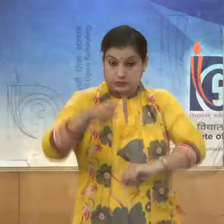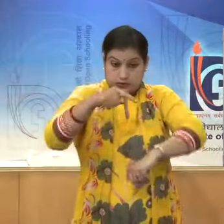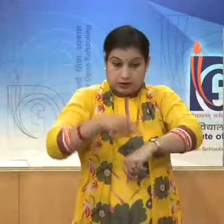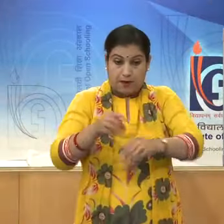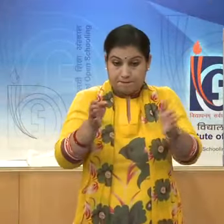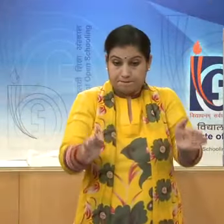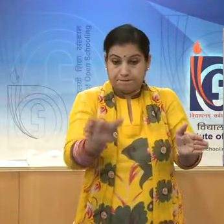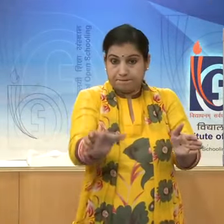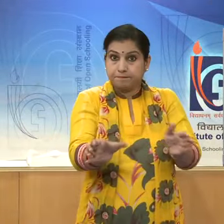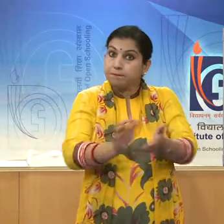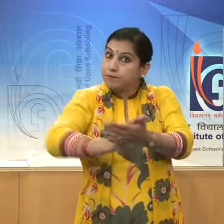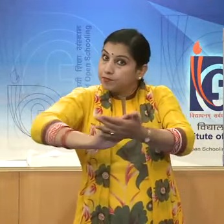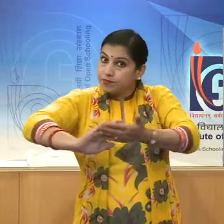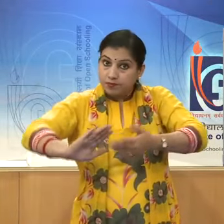After High Renaissance,